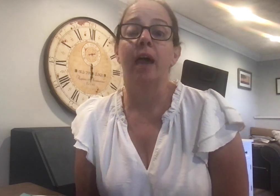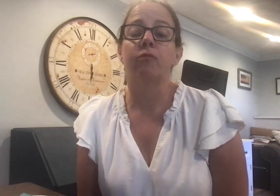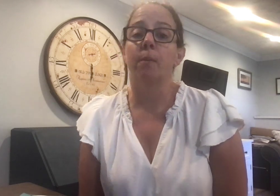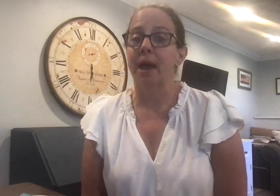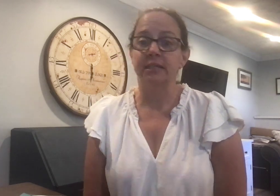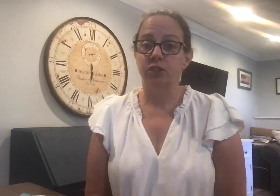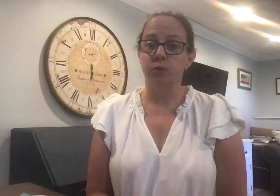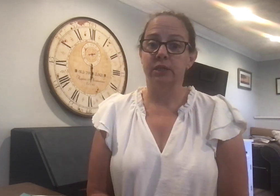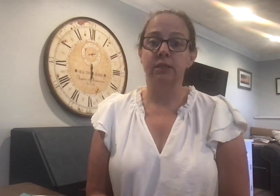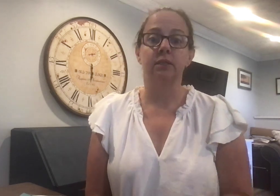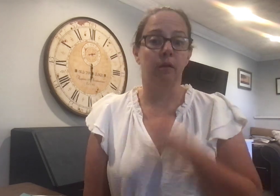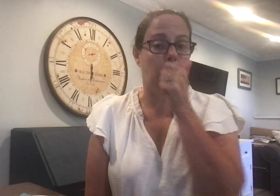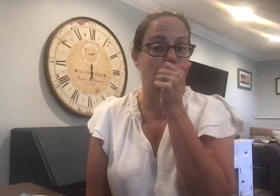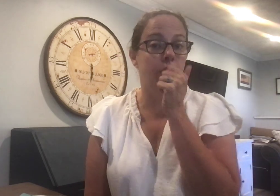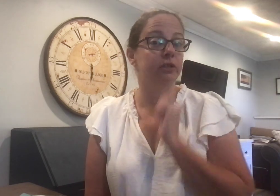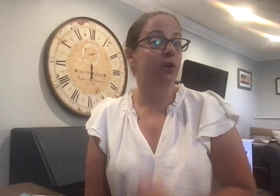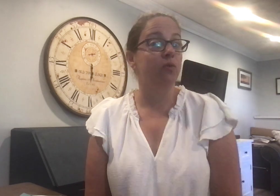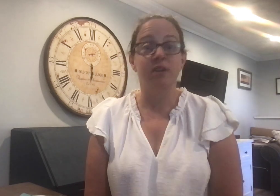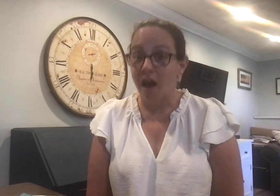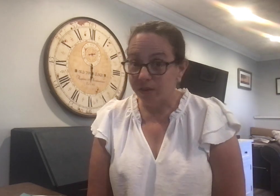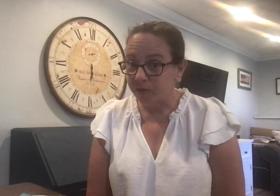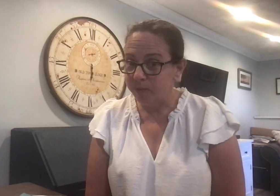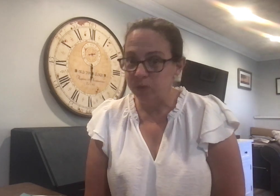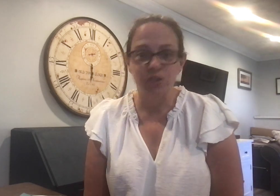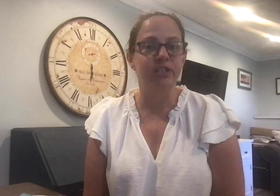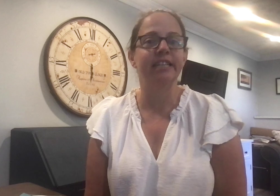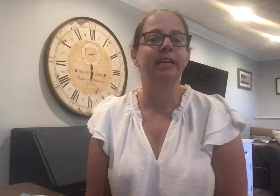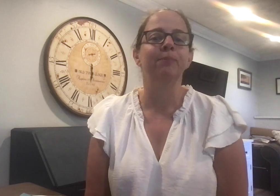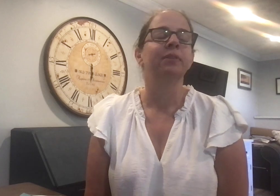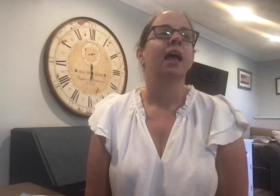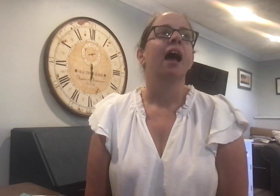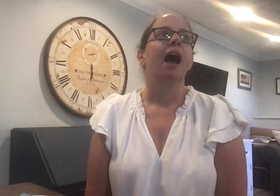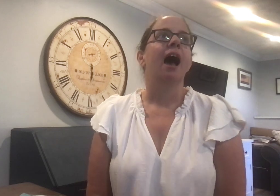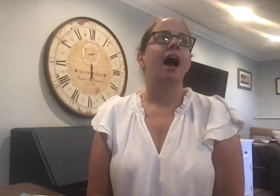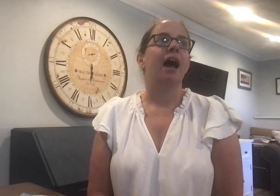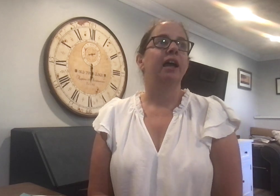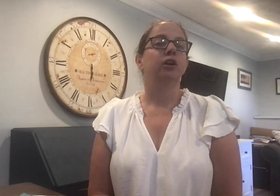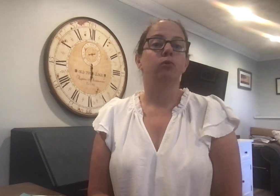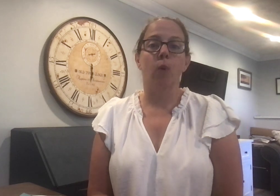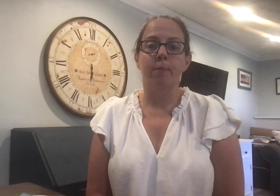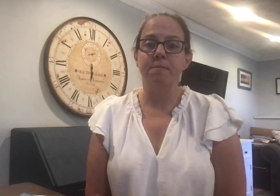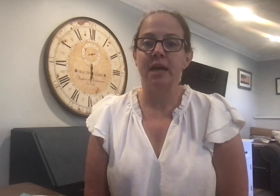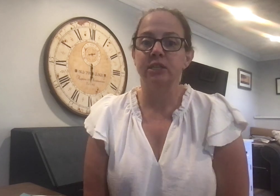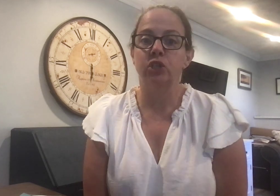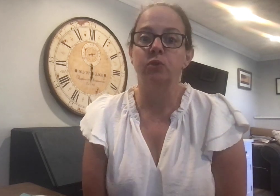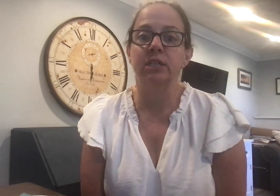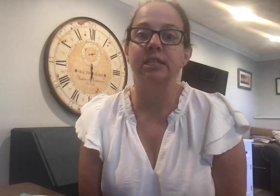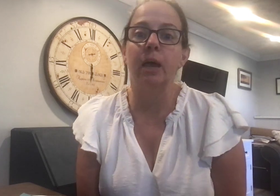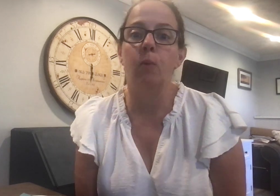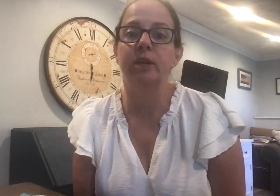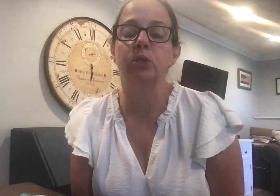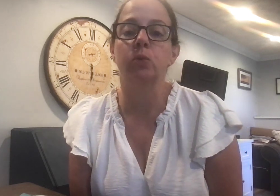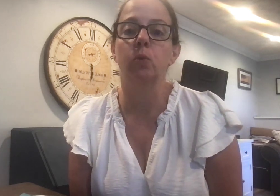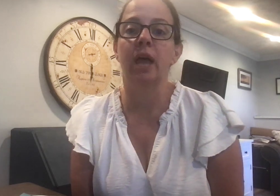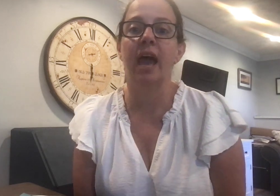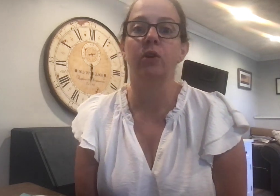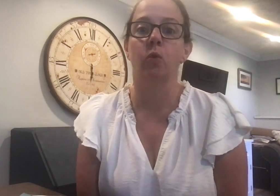from Massachusetts, so not from New Jersey. I grew up in Massachusetts. I went to school at